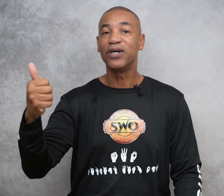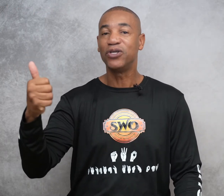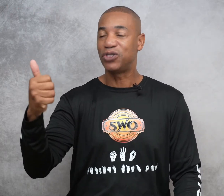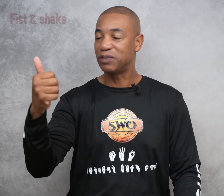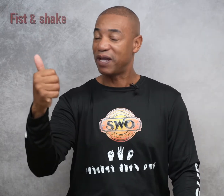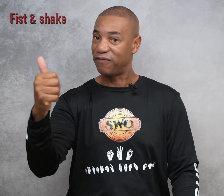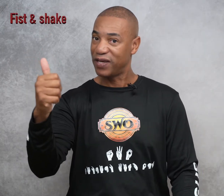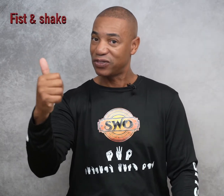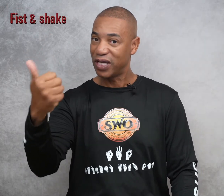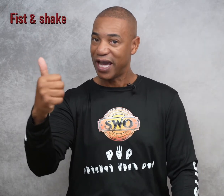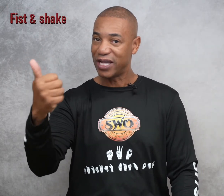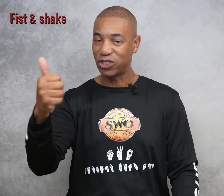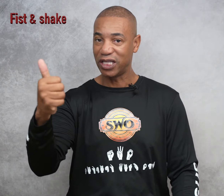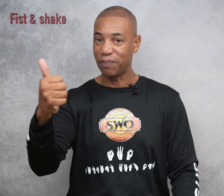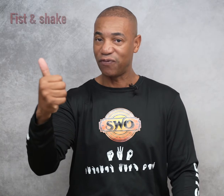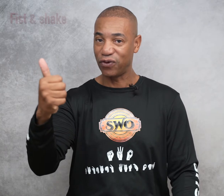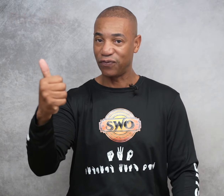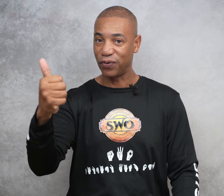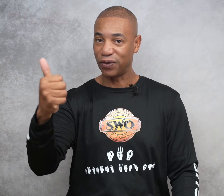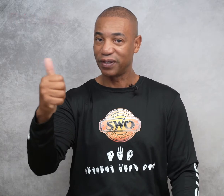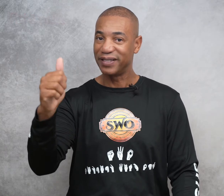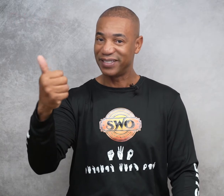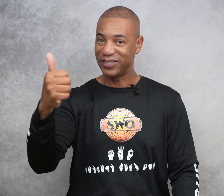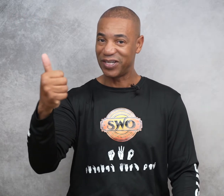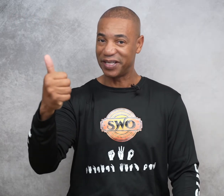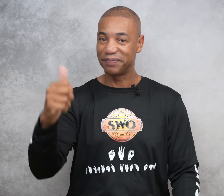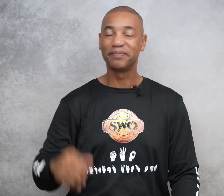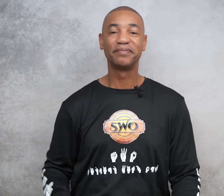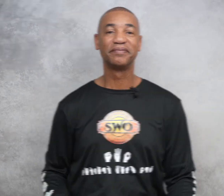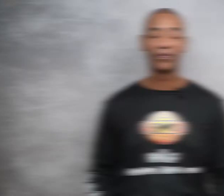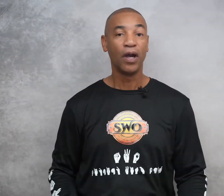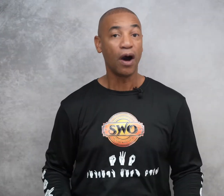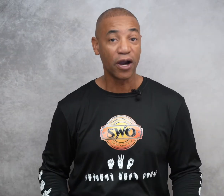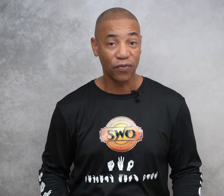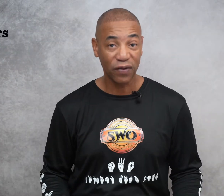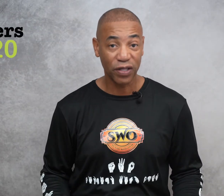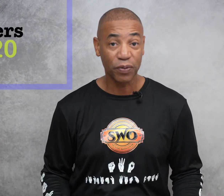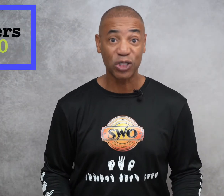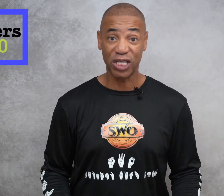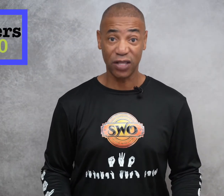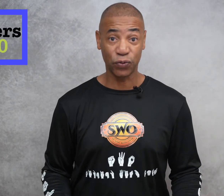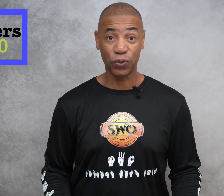you just make a fist and shake that before the viewer. This is 10. Are you ready for numbers 10 through 20?